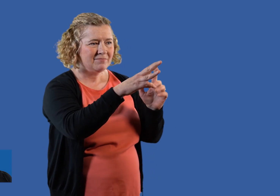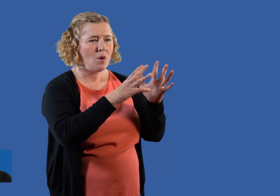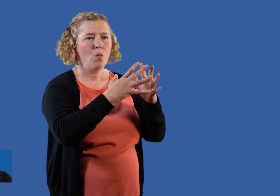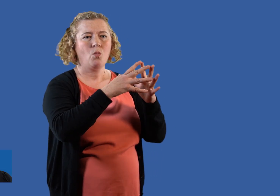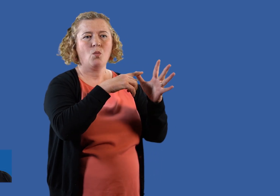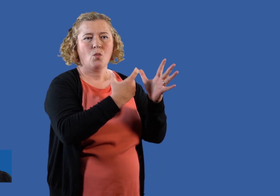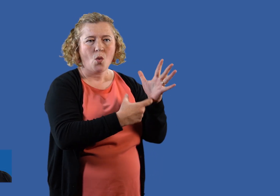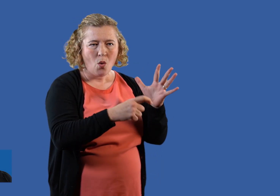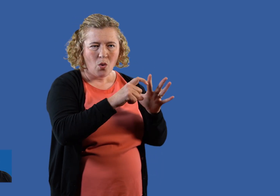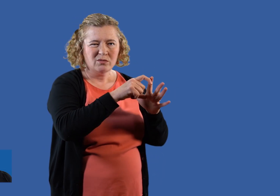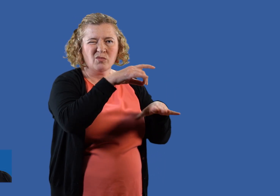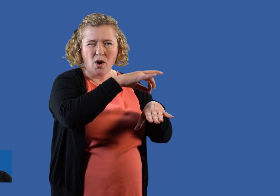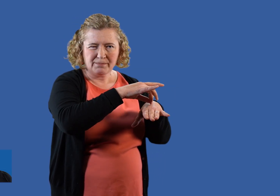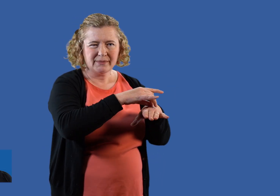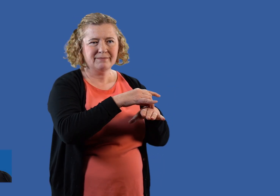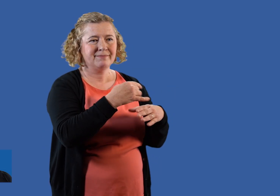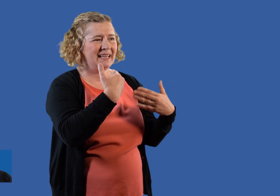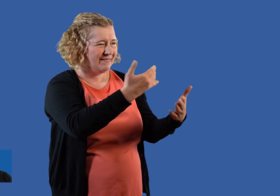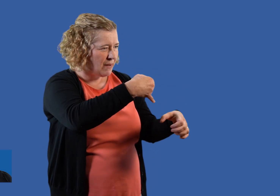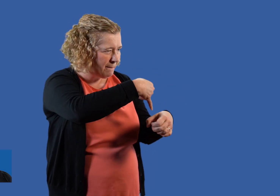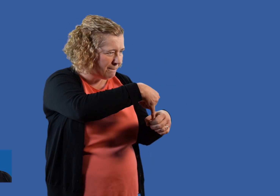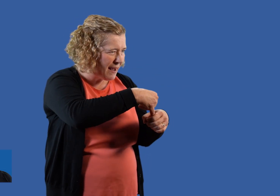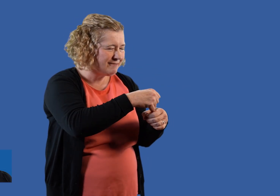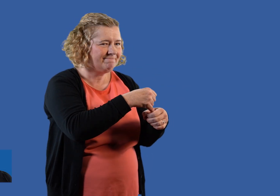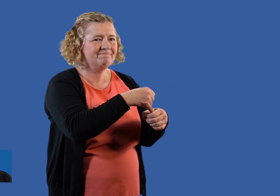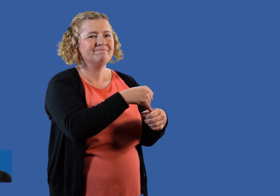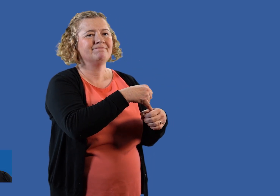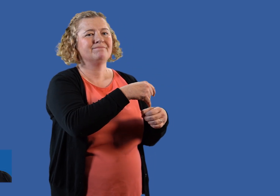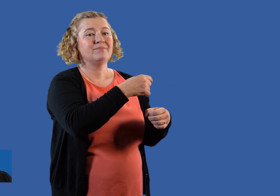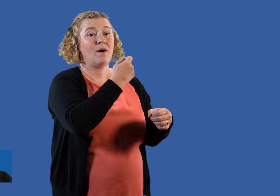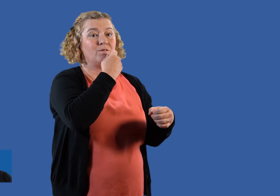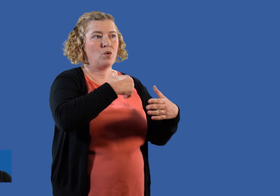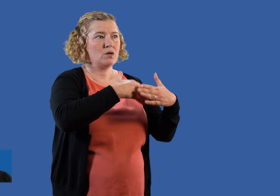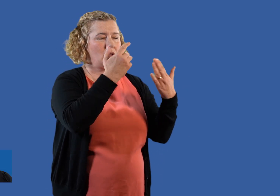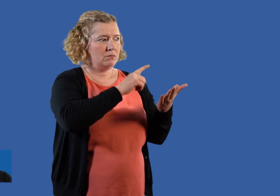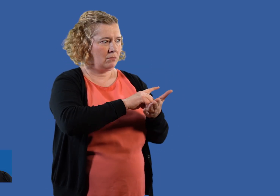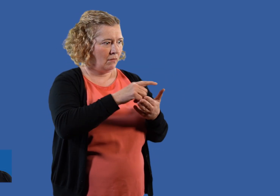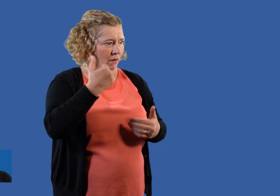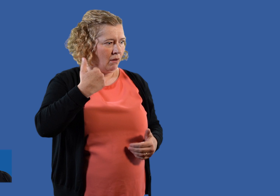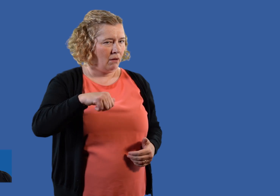ward, given medication within a few days, aware of her behaviour and her situation.